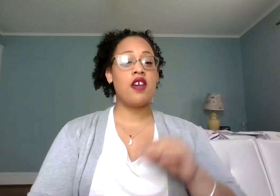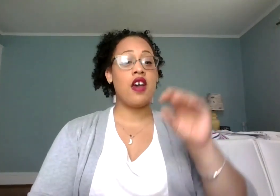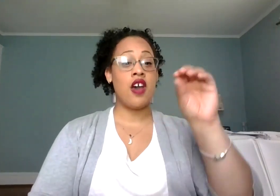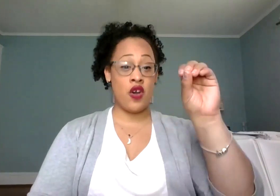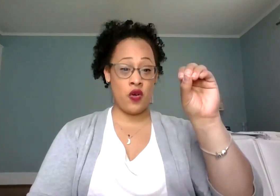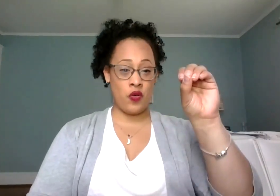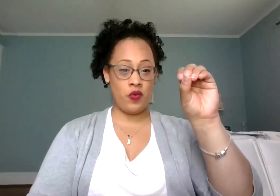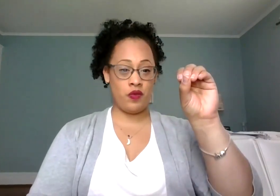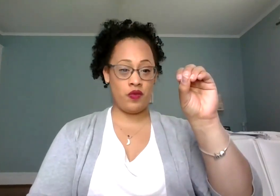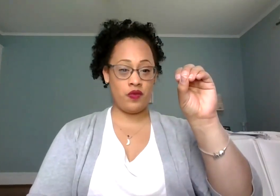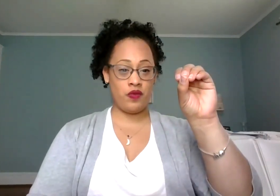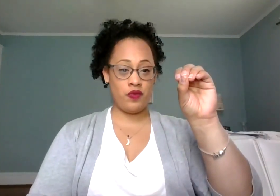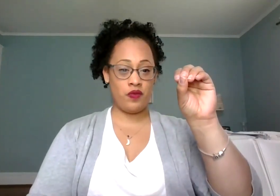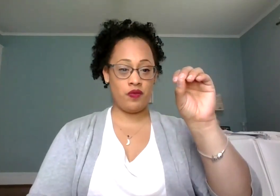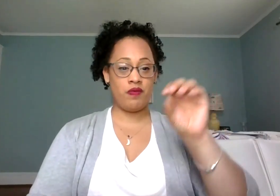O.